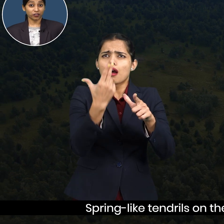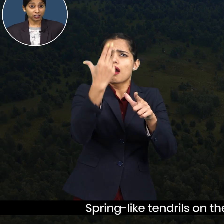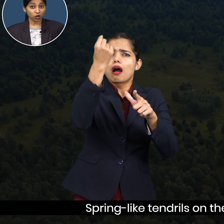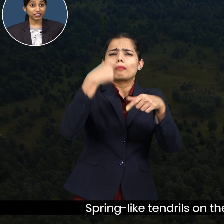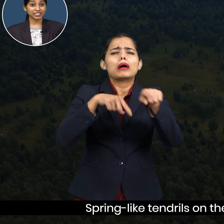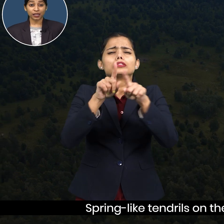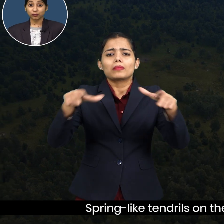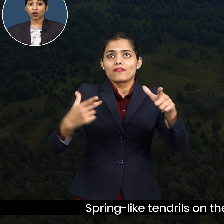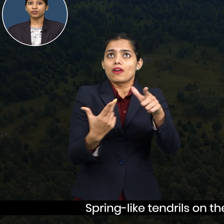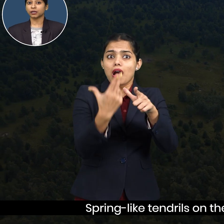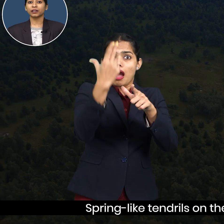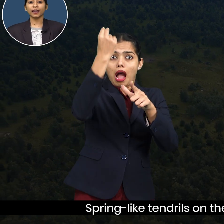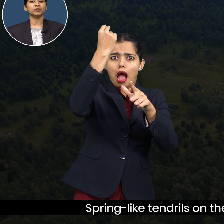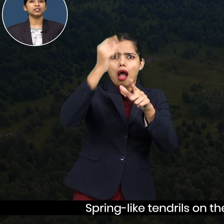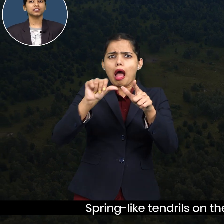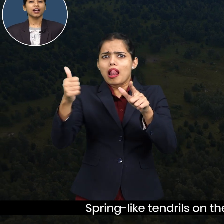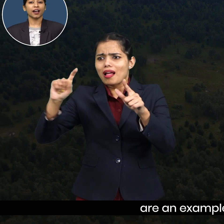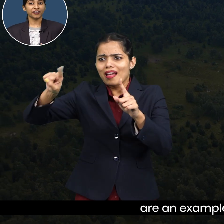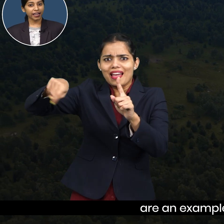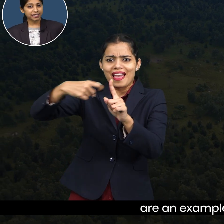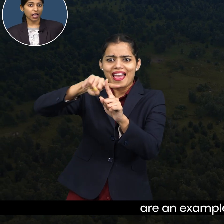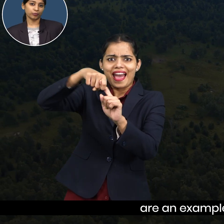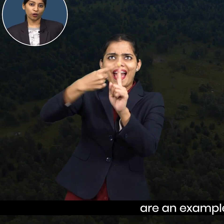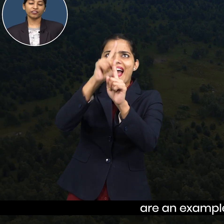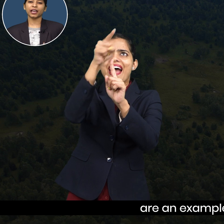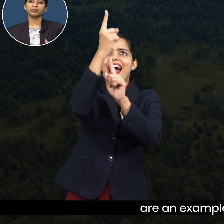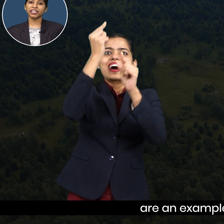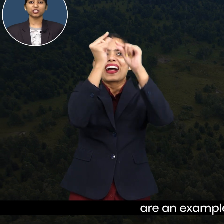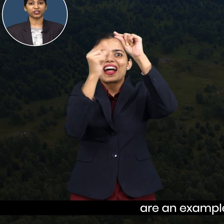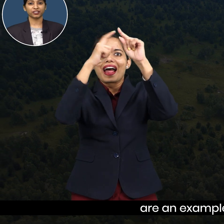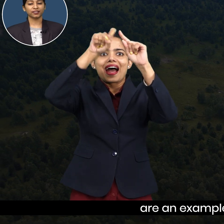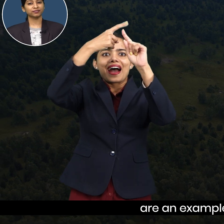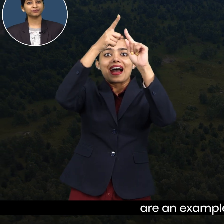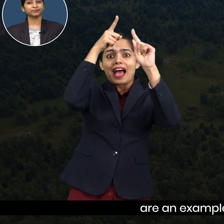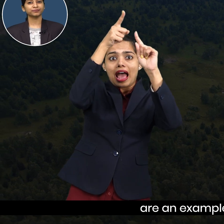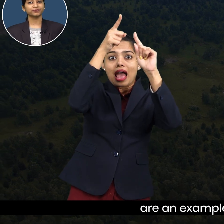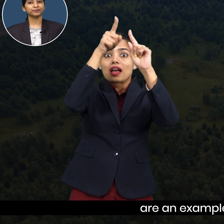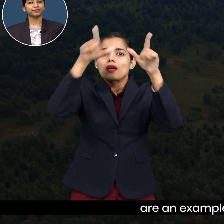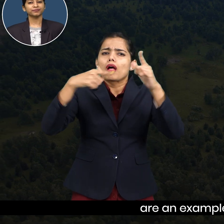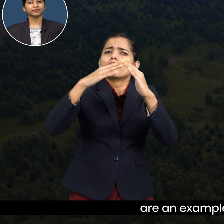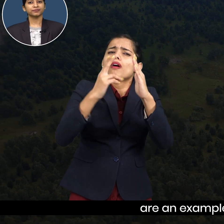Spring-like tendrils on the stems of some climbers are an example of adaptation.